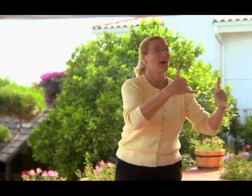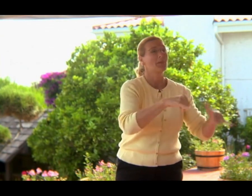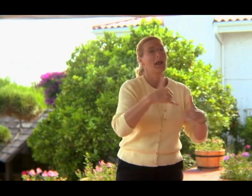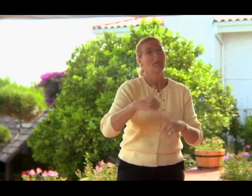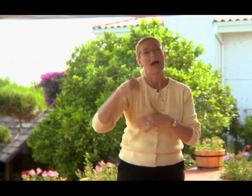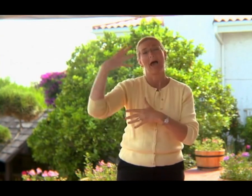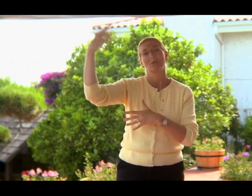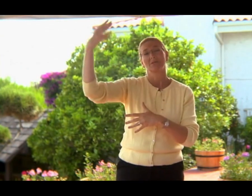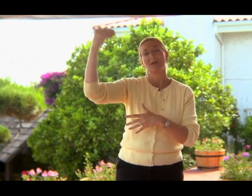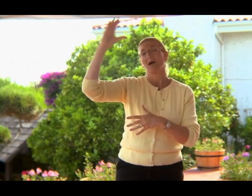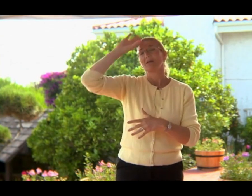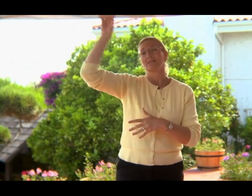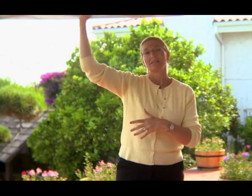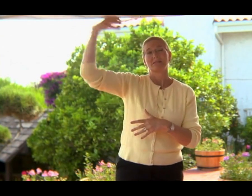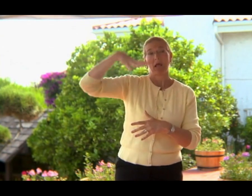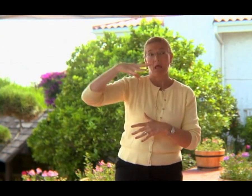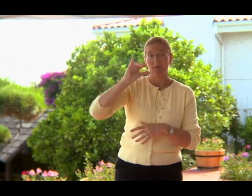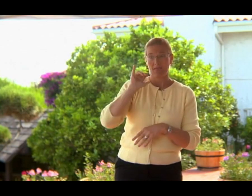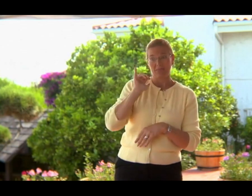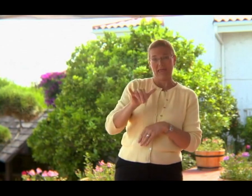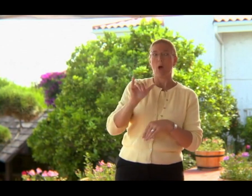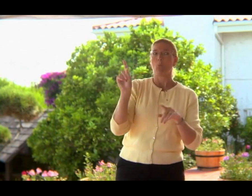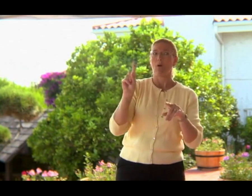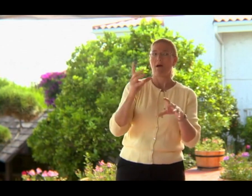exposure happens when we are children,